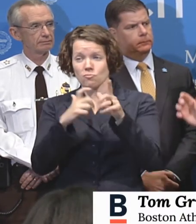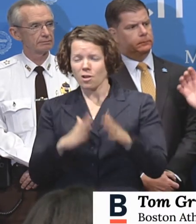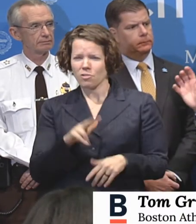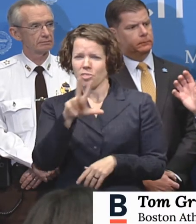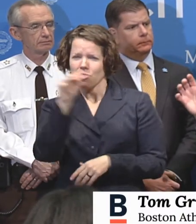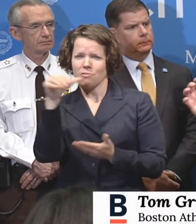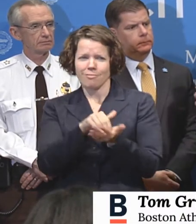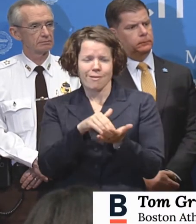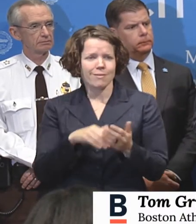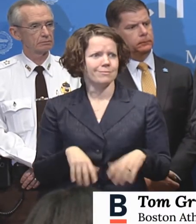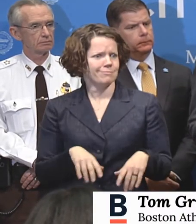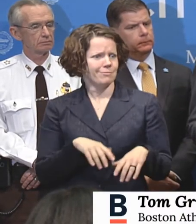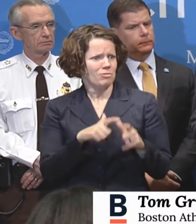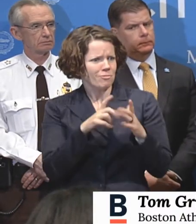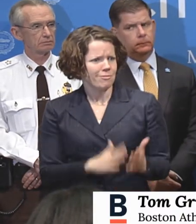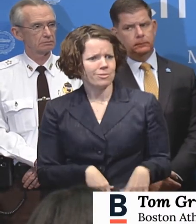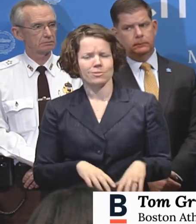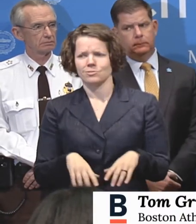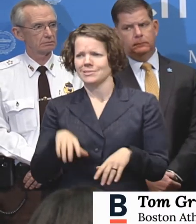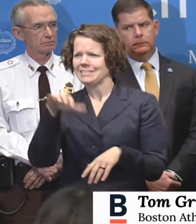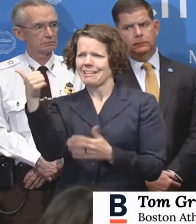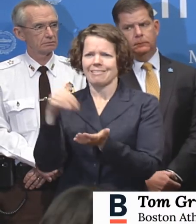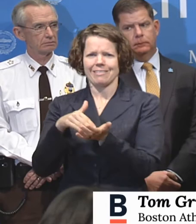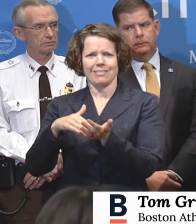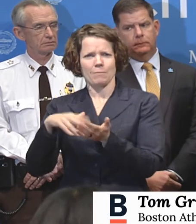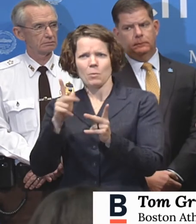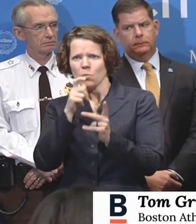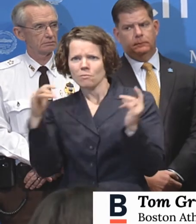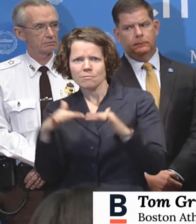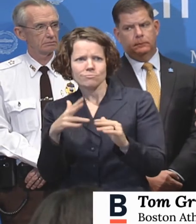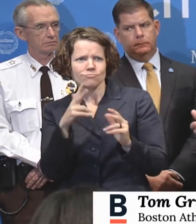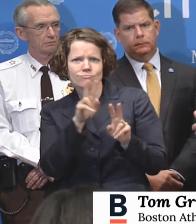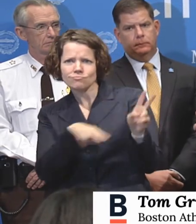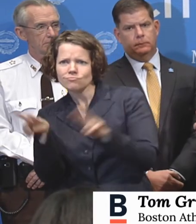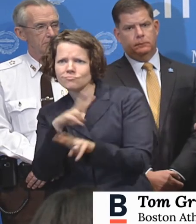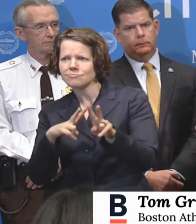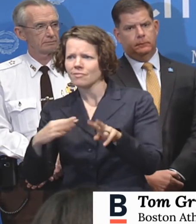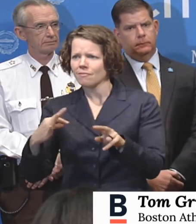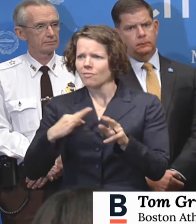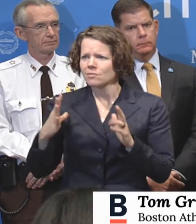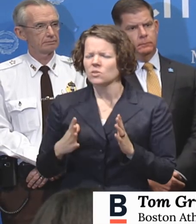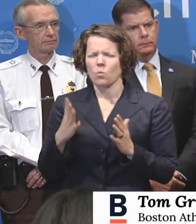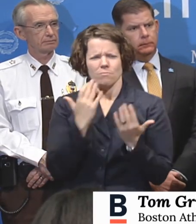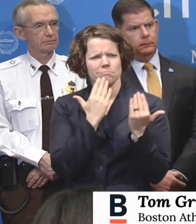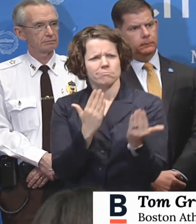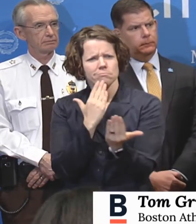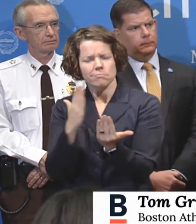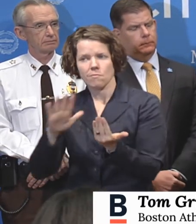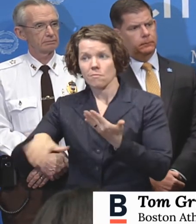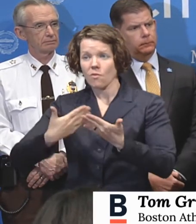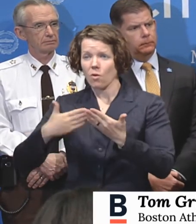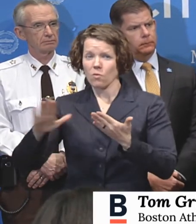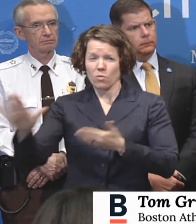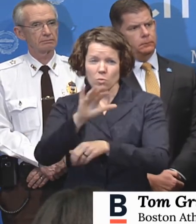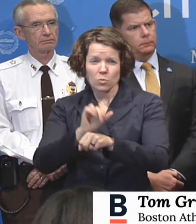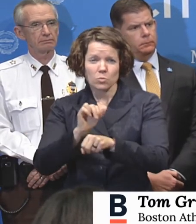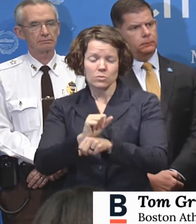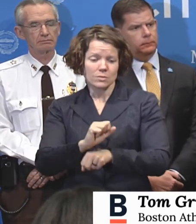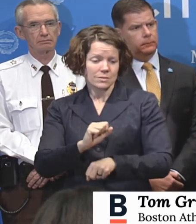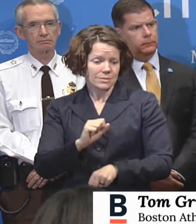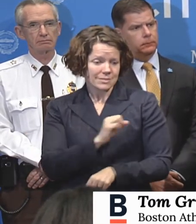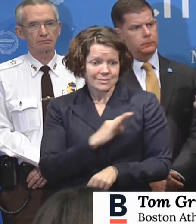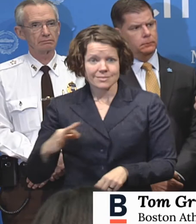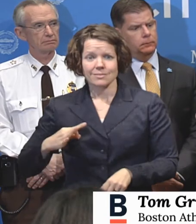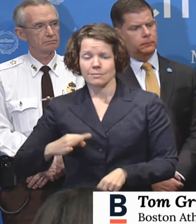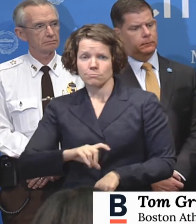provided by all of the agencies represented here, as well as at the state level, federal level. Without all of that, this couldn't